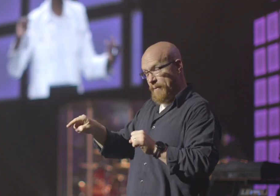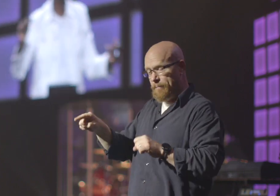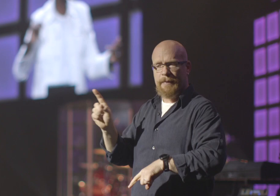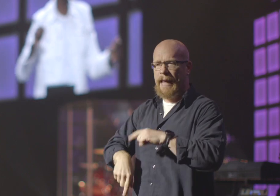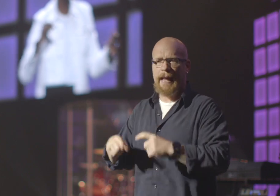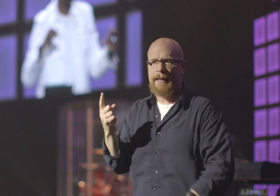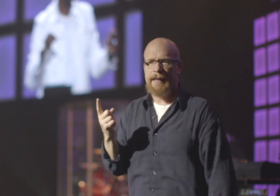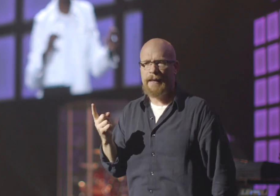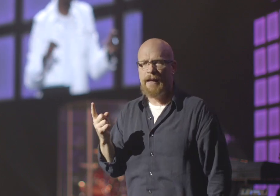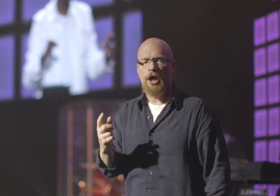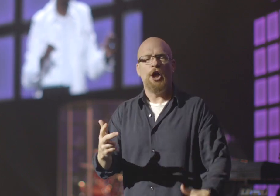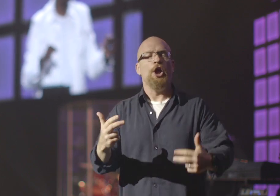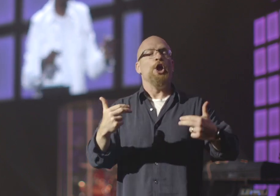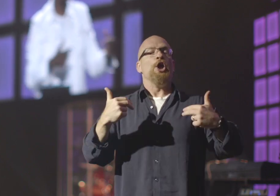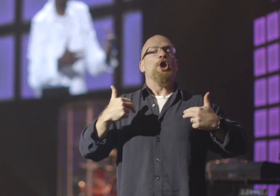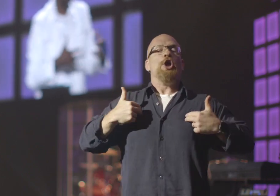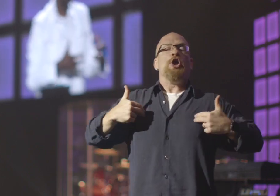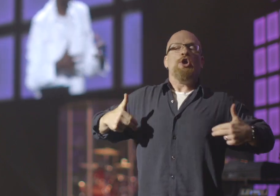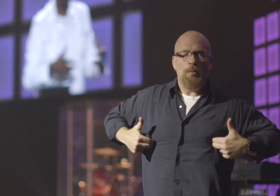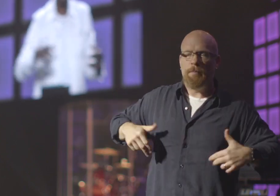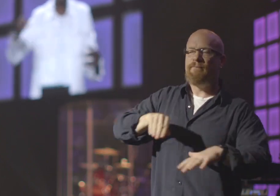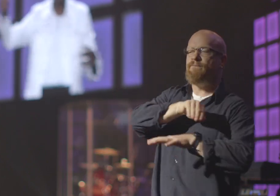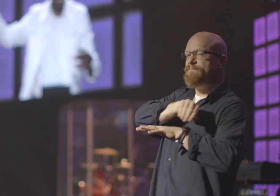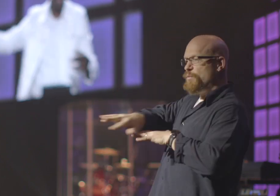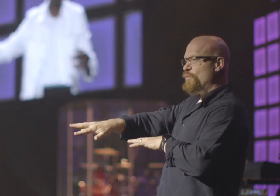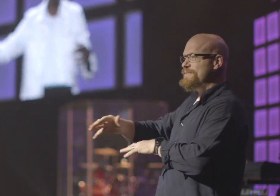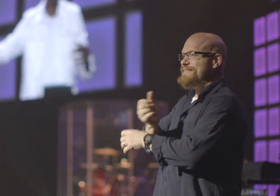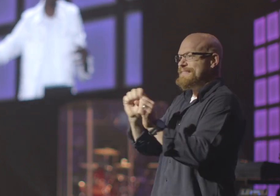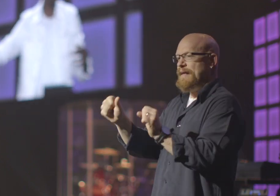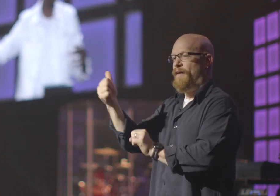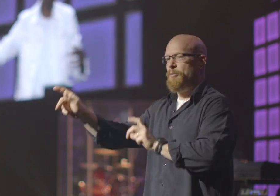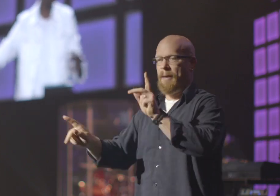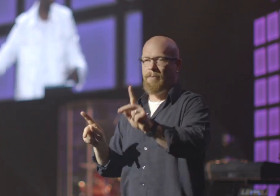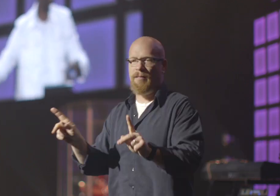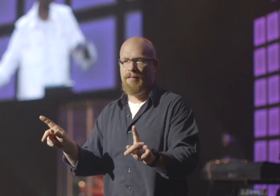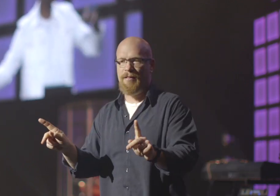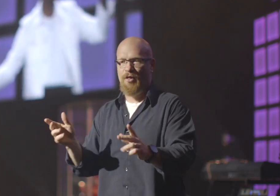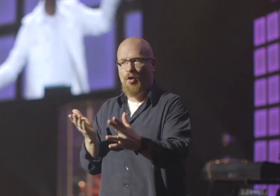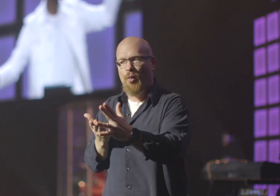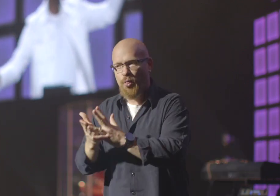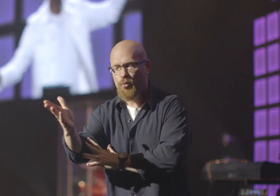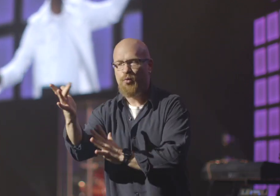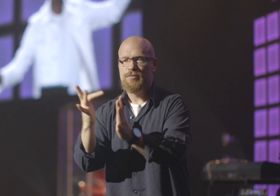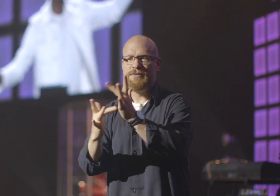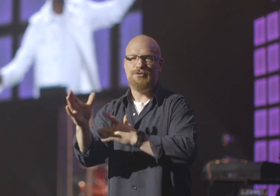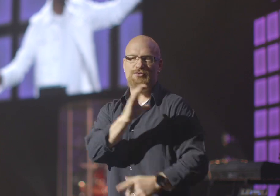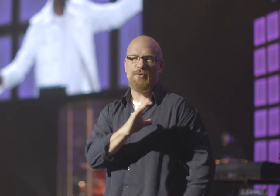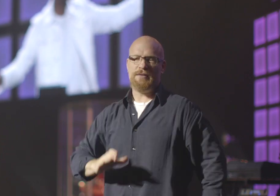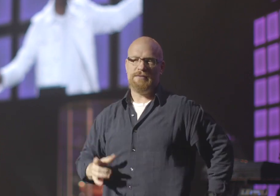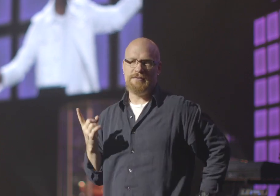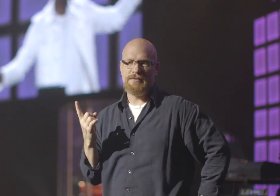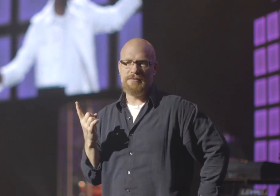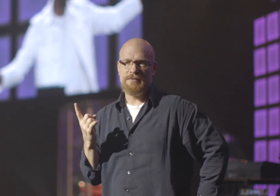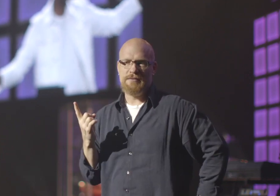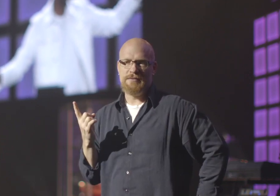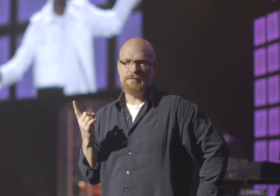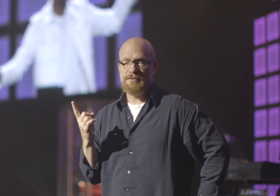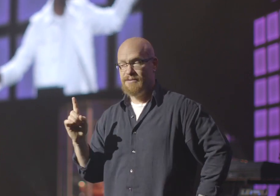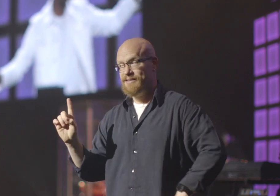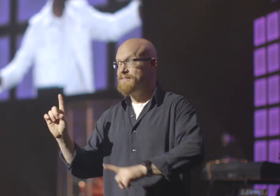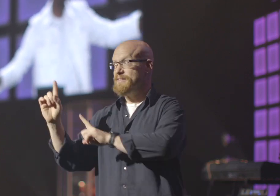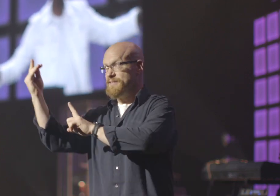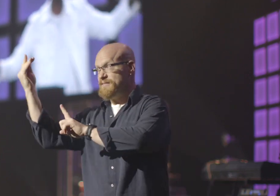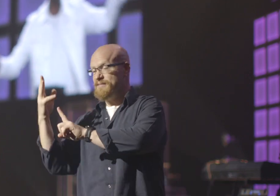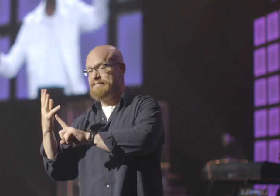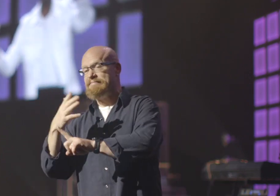God gave that assignment to man. And so that's why he told Cornelius, listen, you send to Joppa for a gentleman by the name